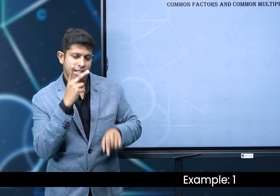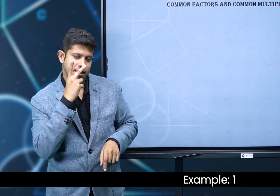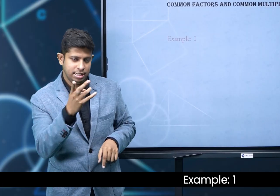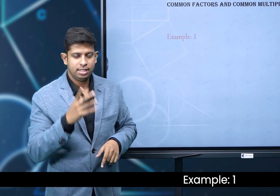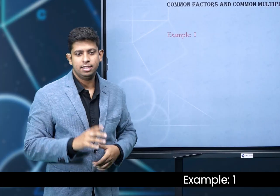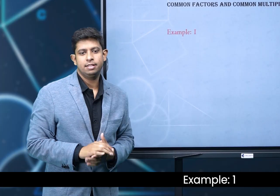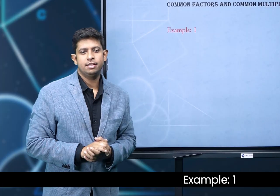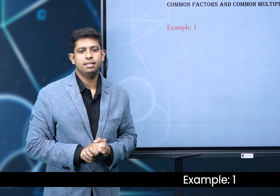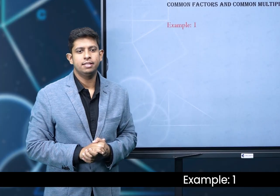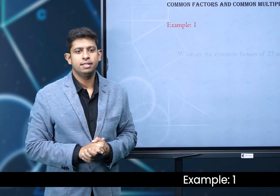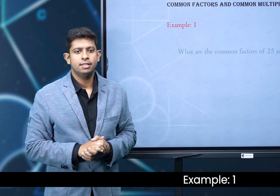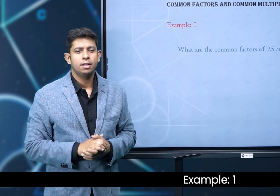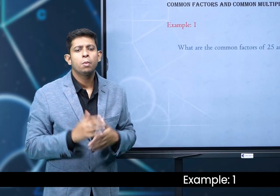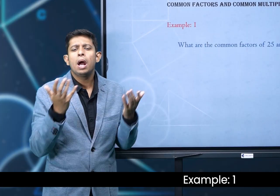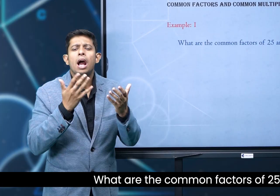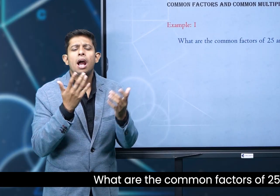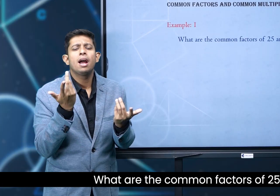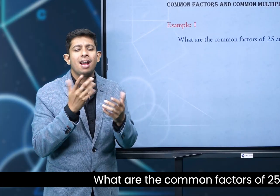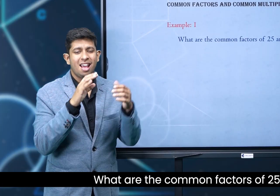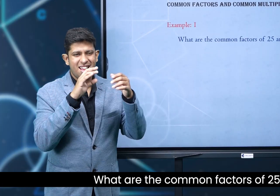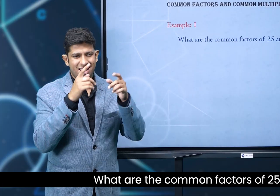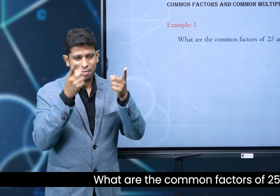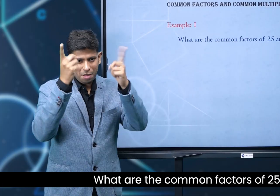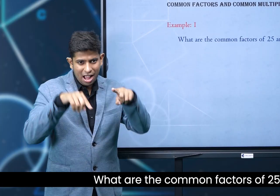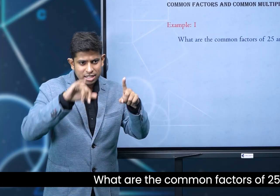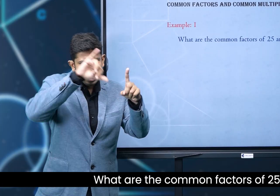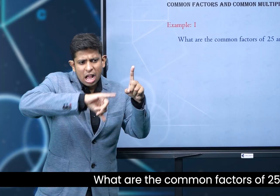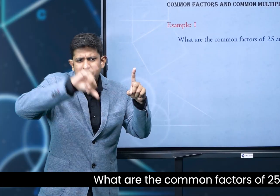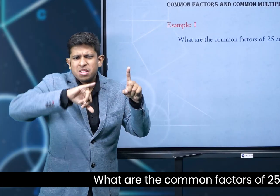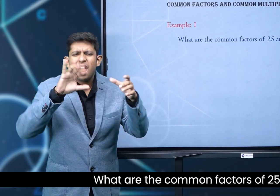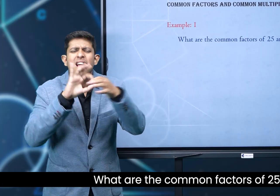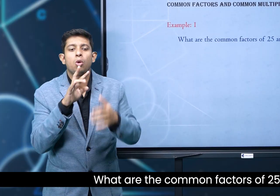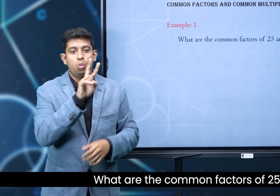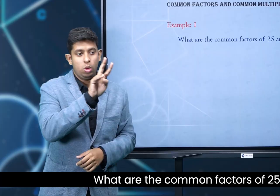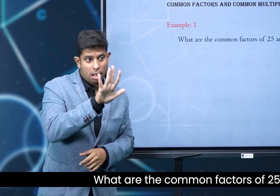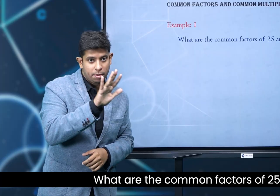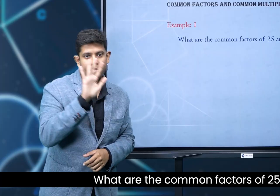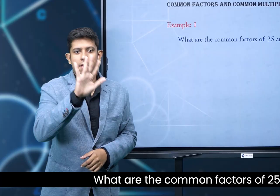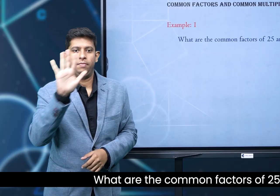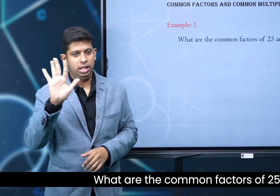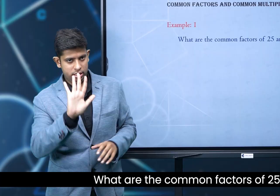Example 1. What are the common factors of 25 and 55?